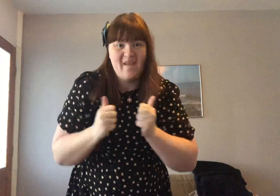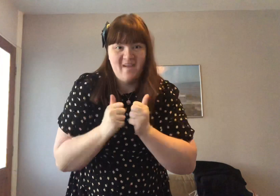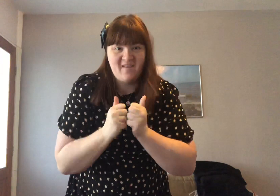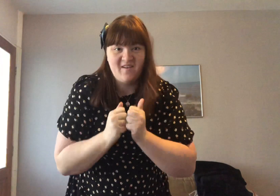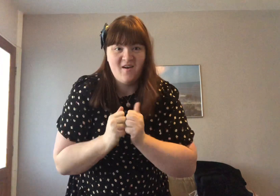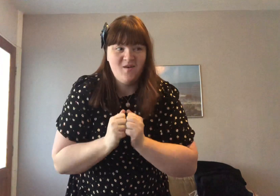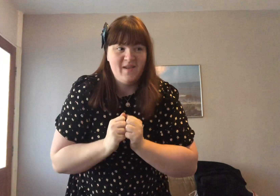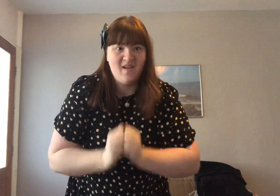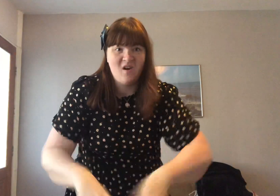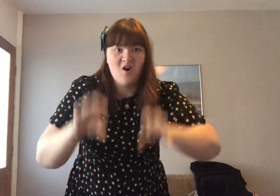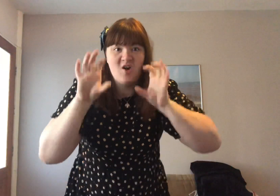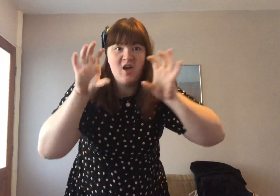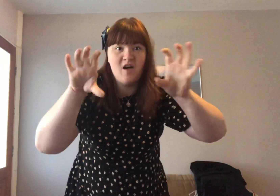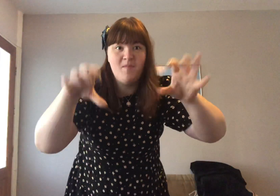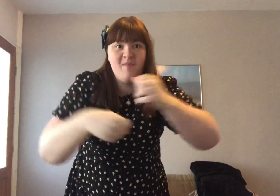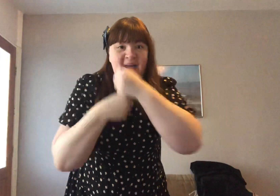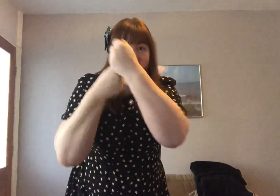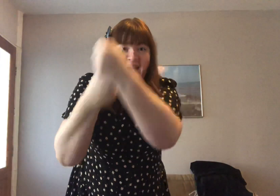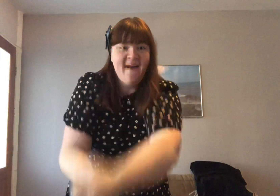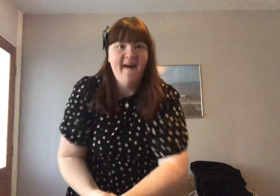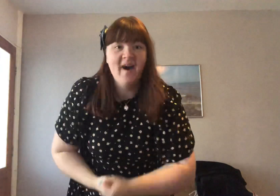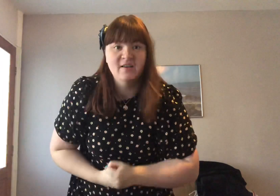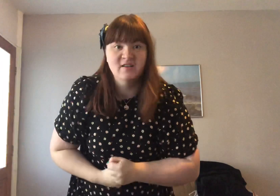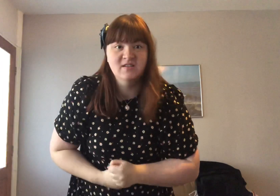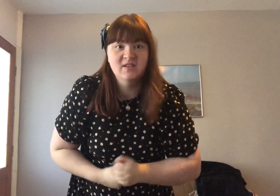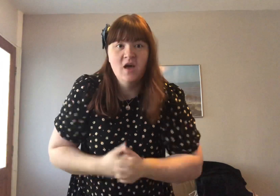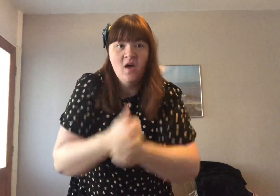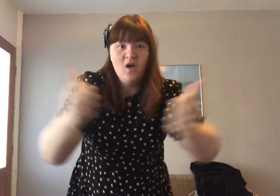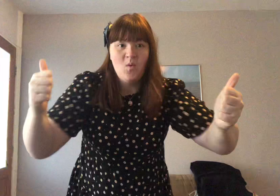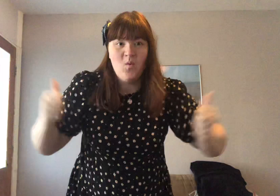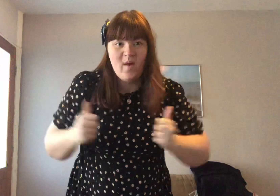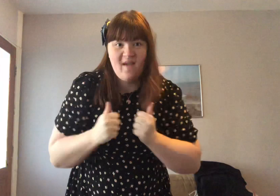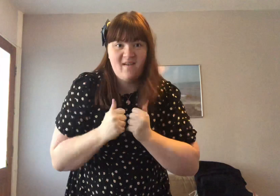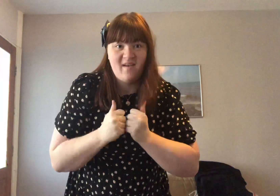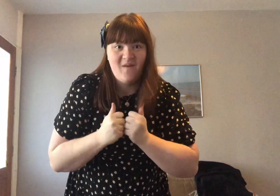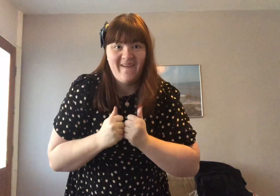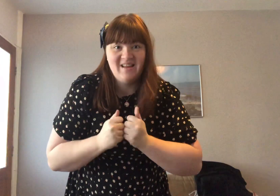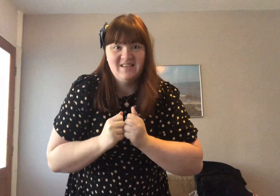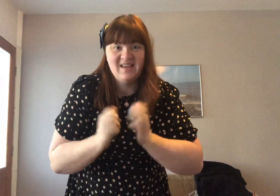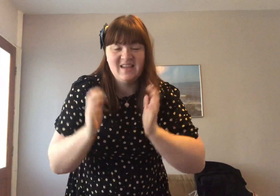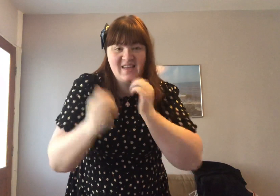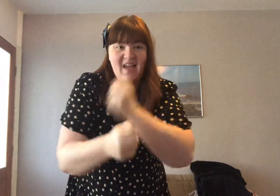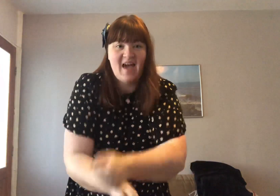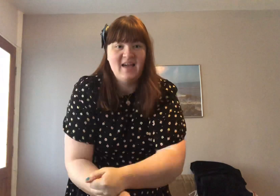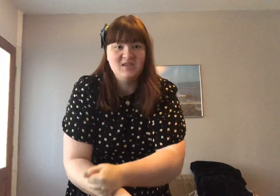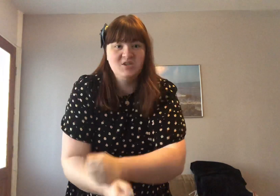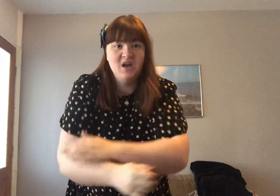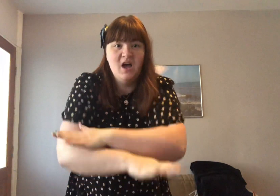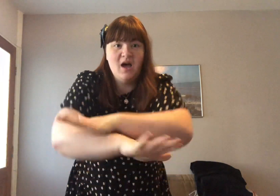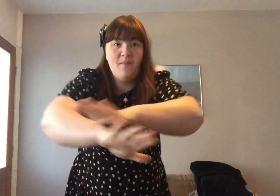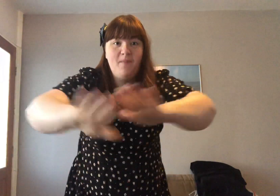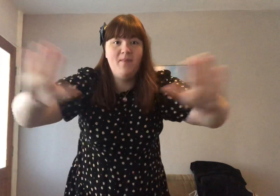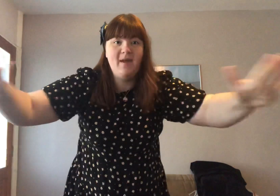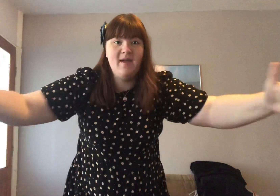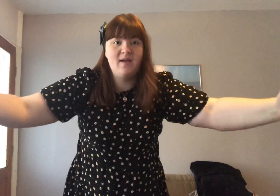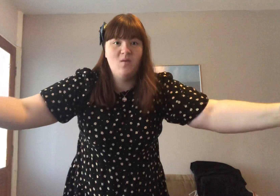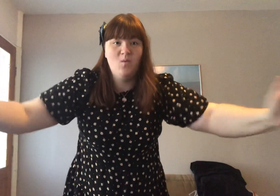We're going on a bear hunt. We're going to catch a big